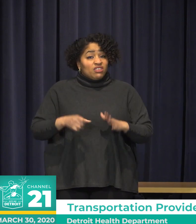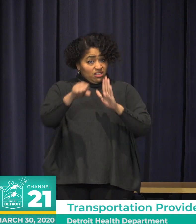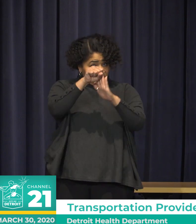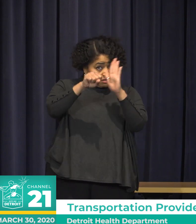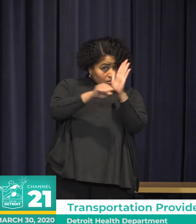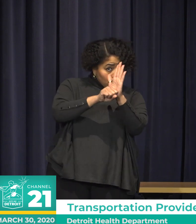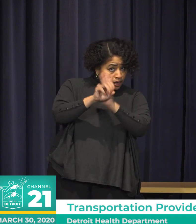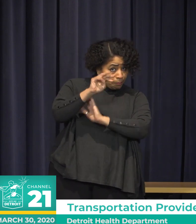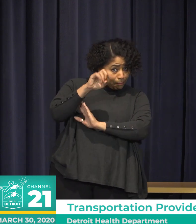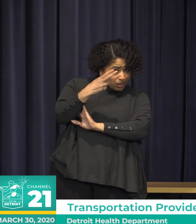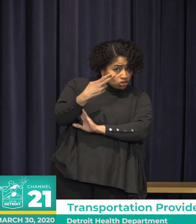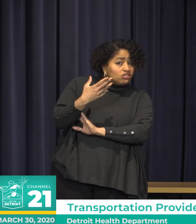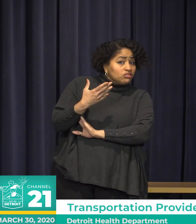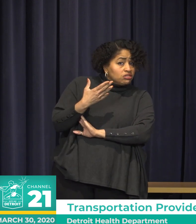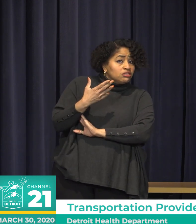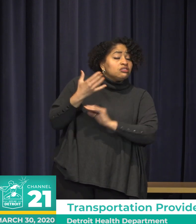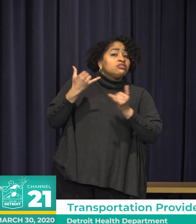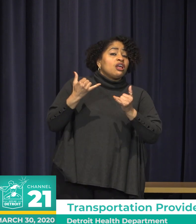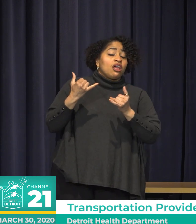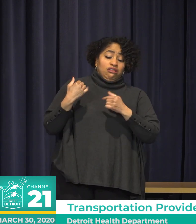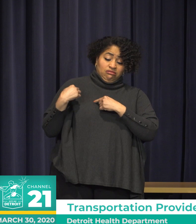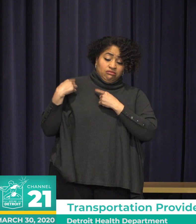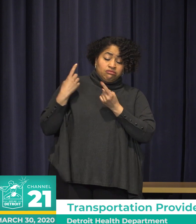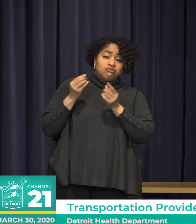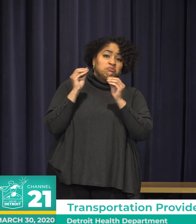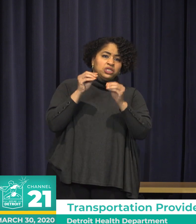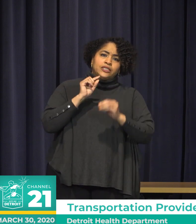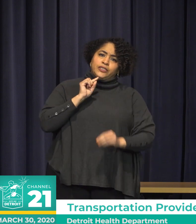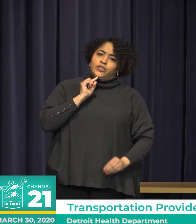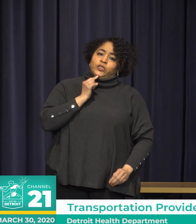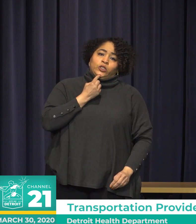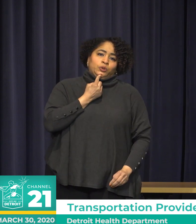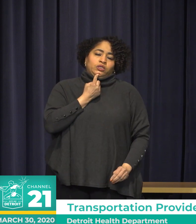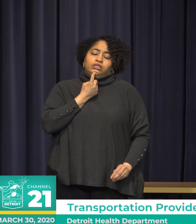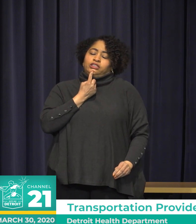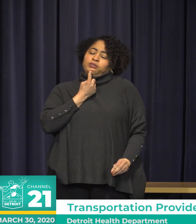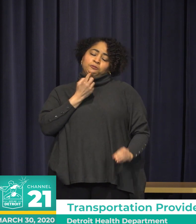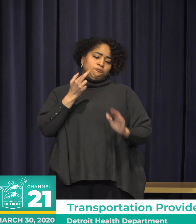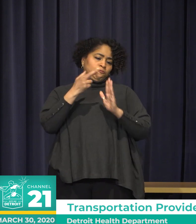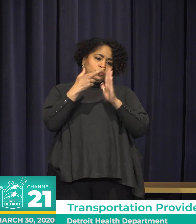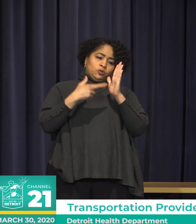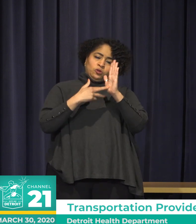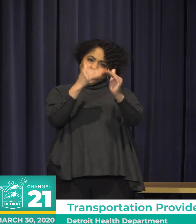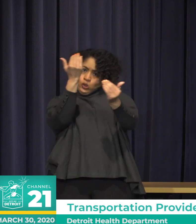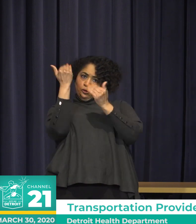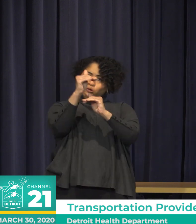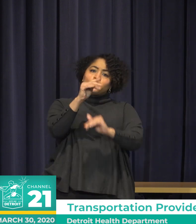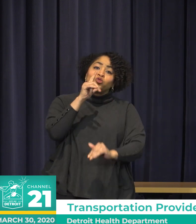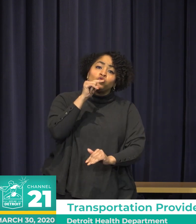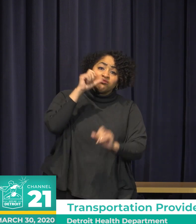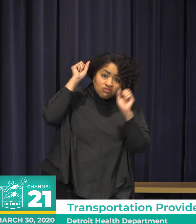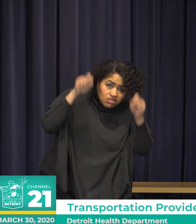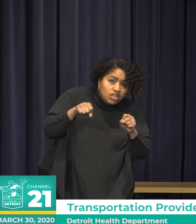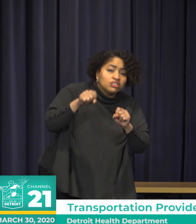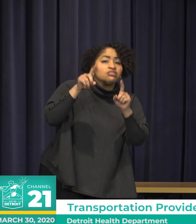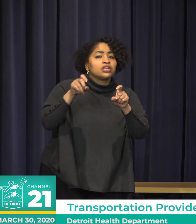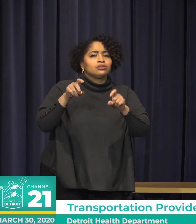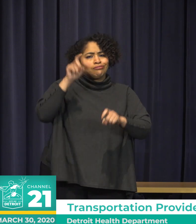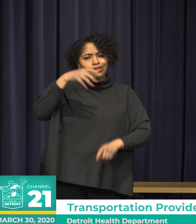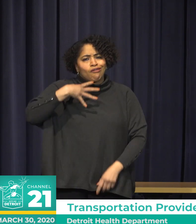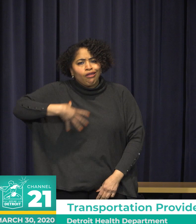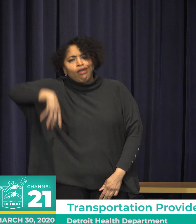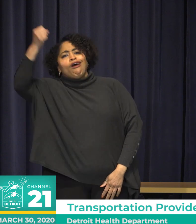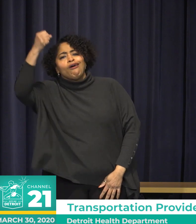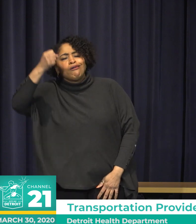of Michigan has put serious restrictions on who can get tested. You have to be elderly, you have to